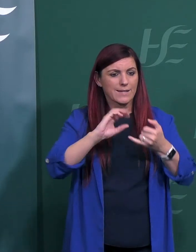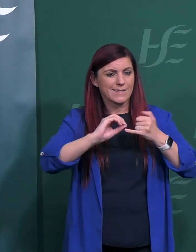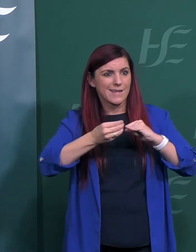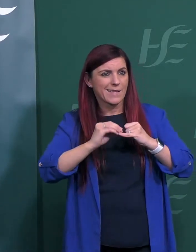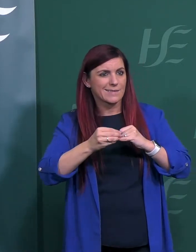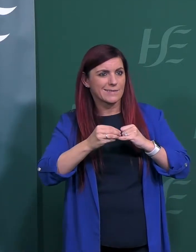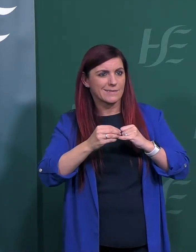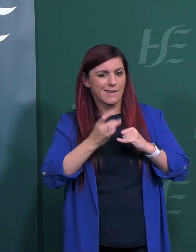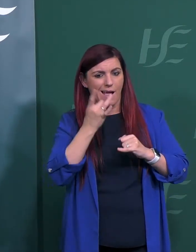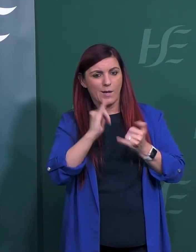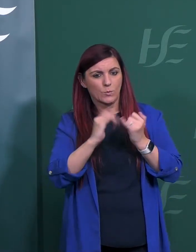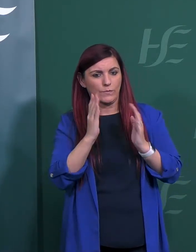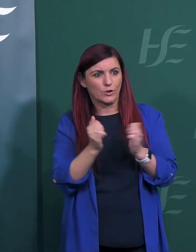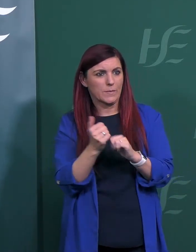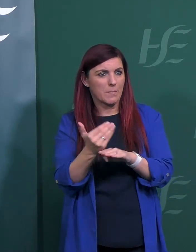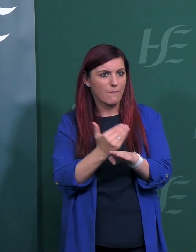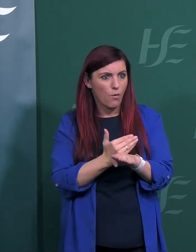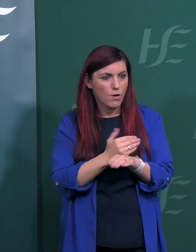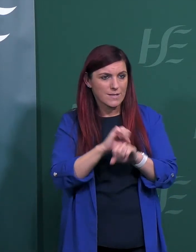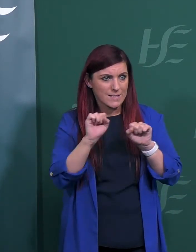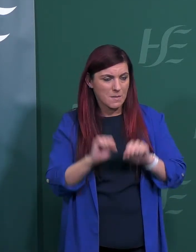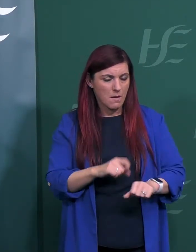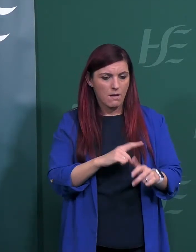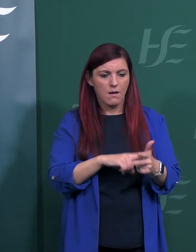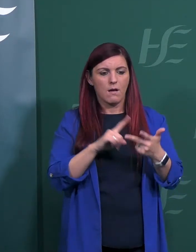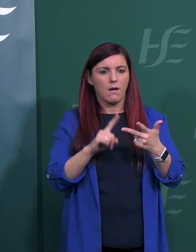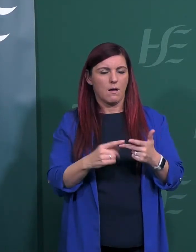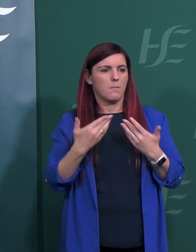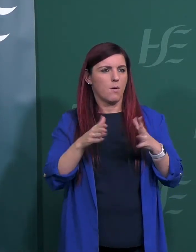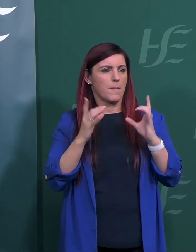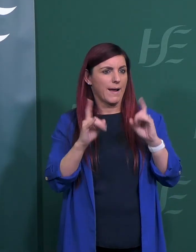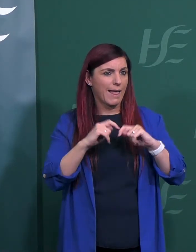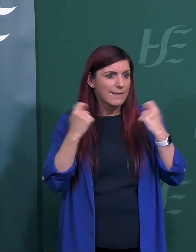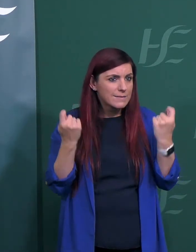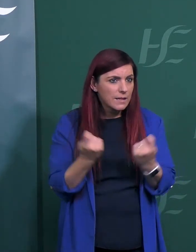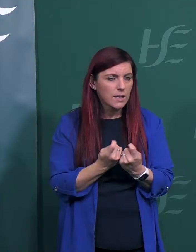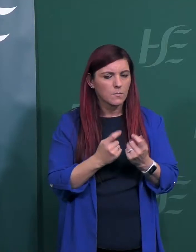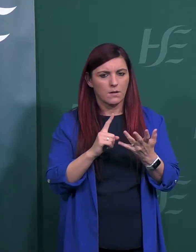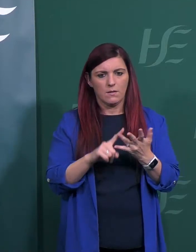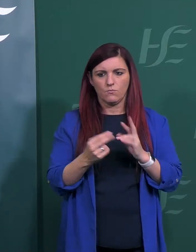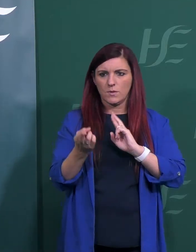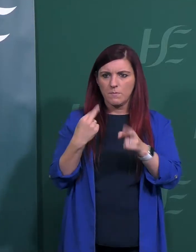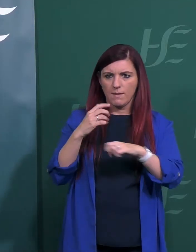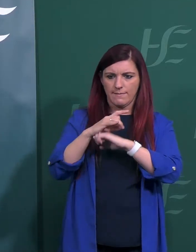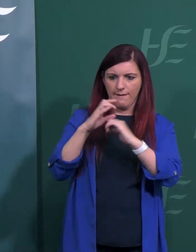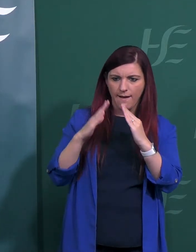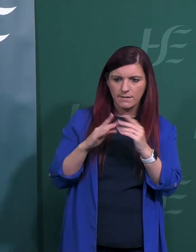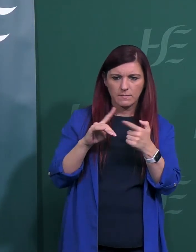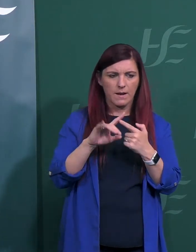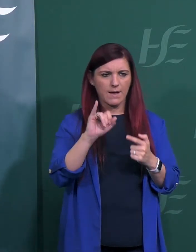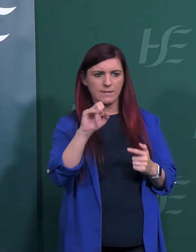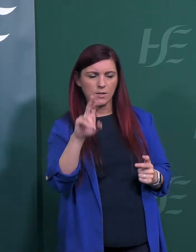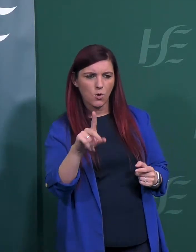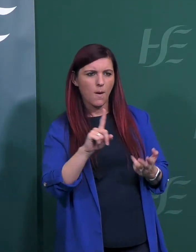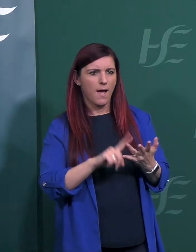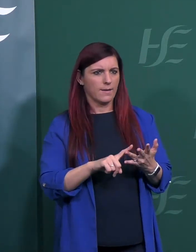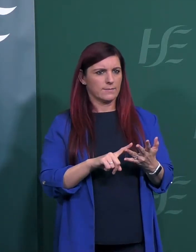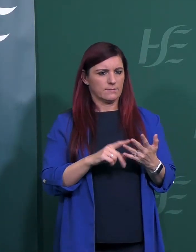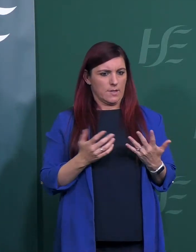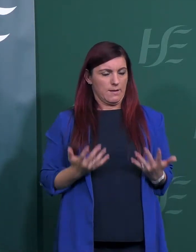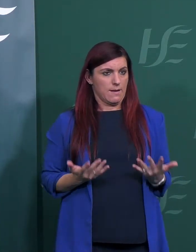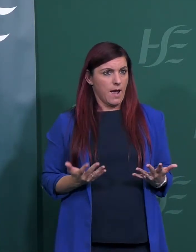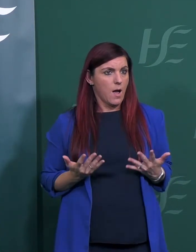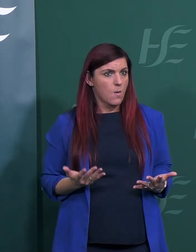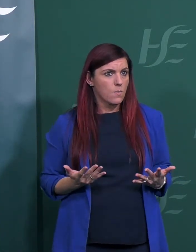system overall, our public health teams responding, our hospitals and our ICU, and indeed right now